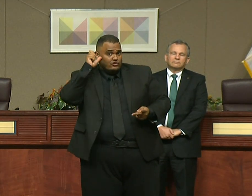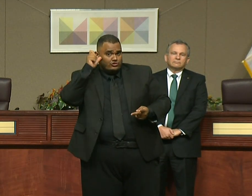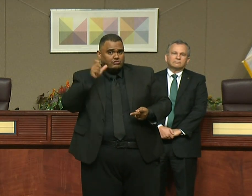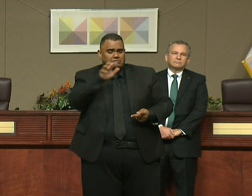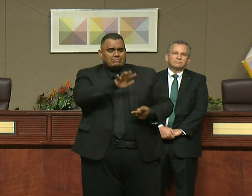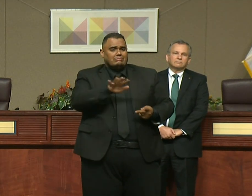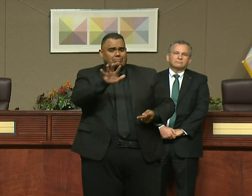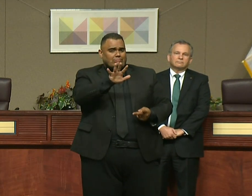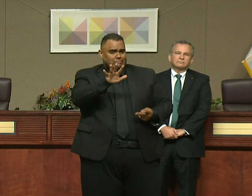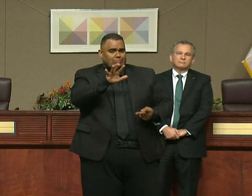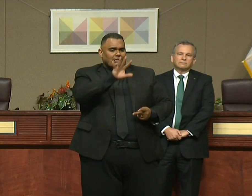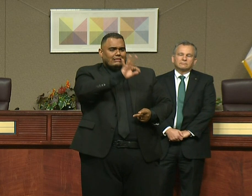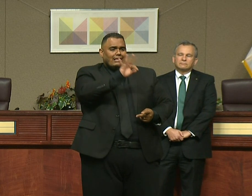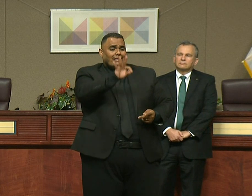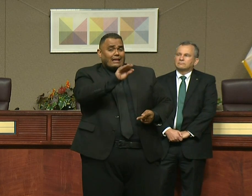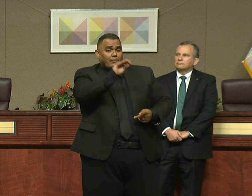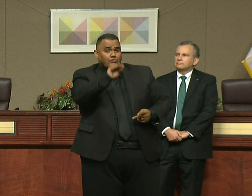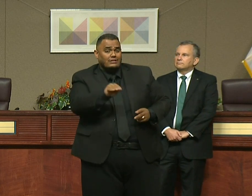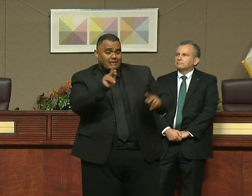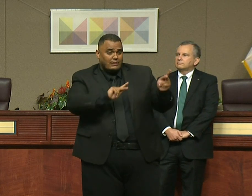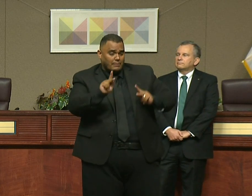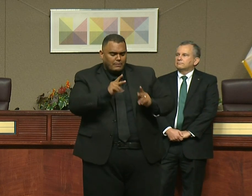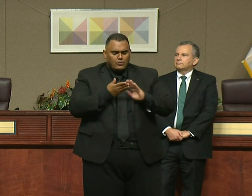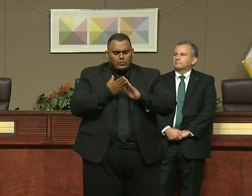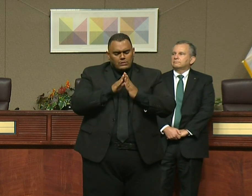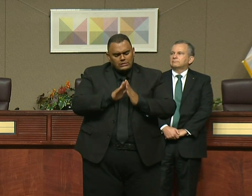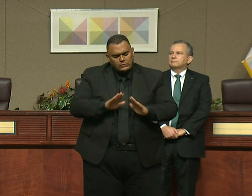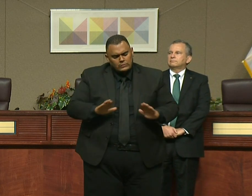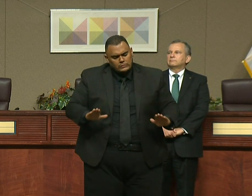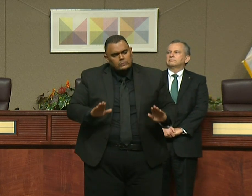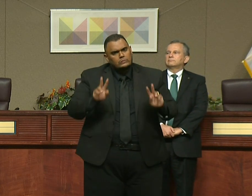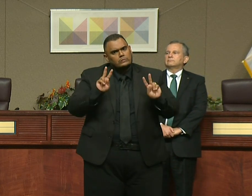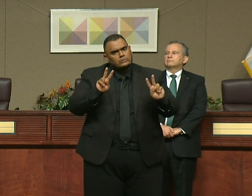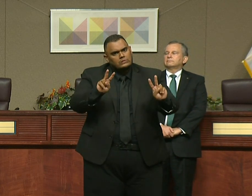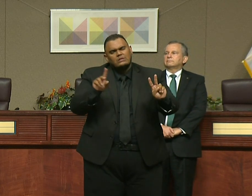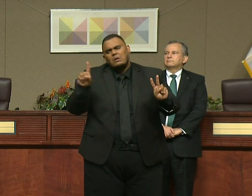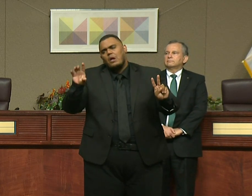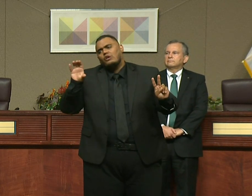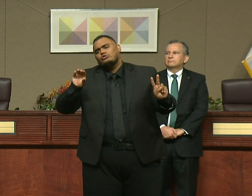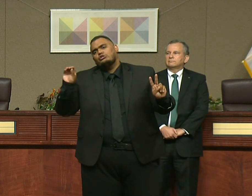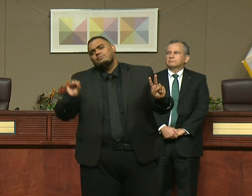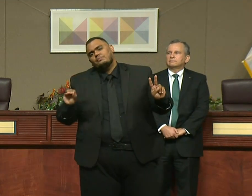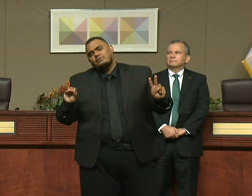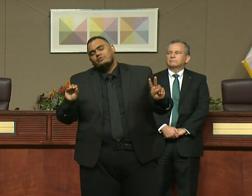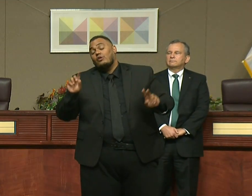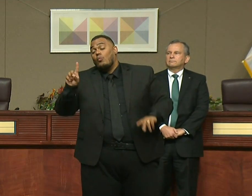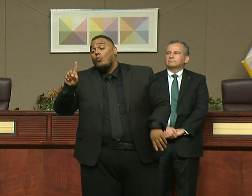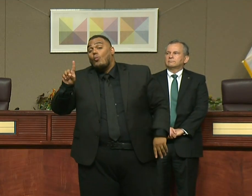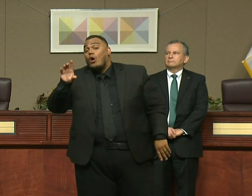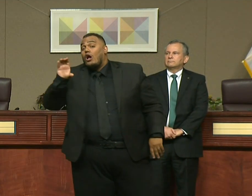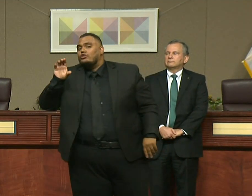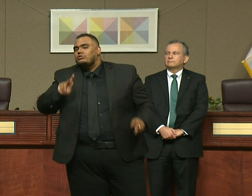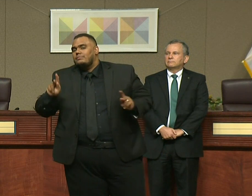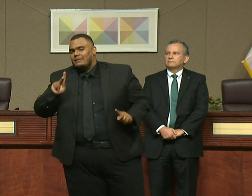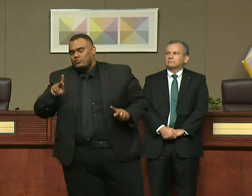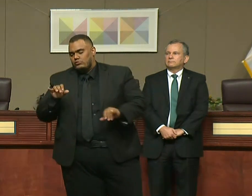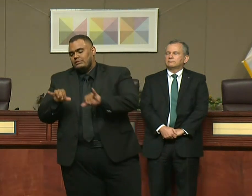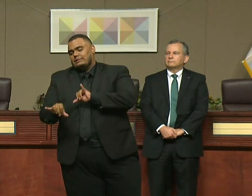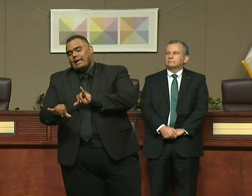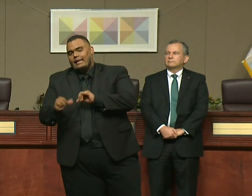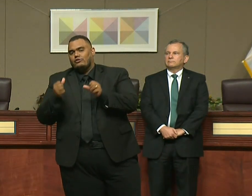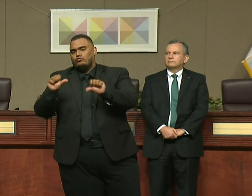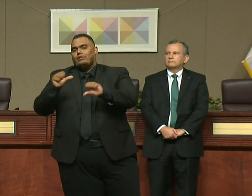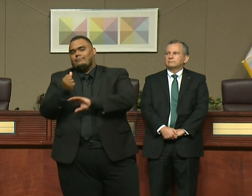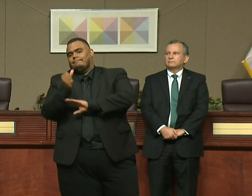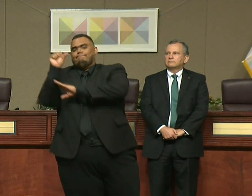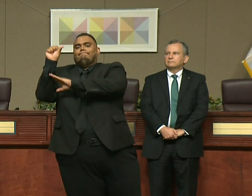have protested peacefully and respectfully. So I anticipate that we will continue on that track. And I